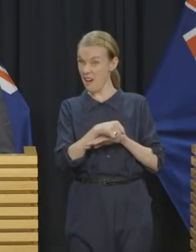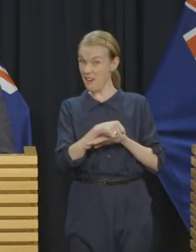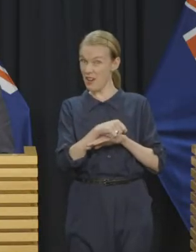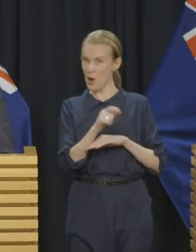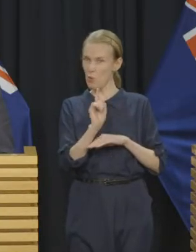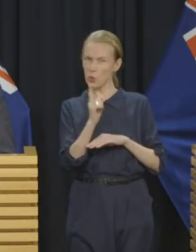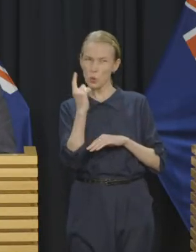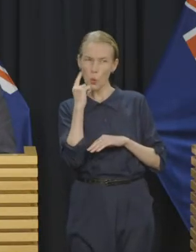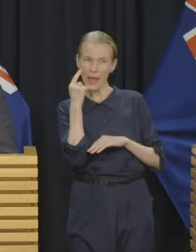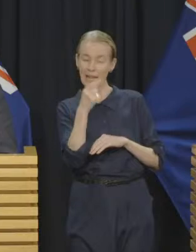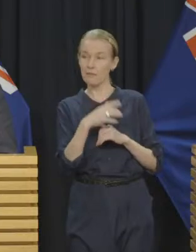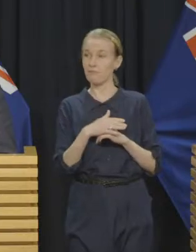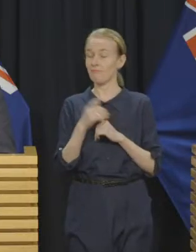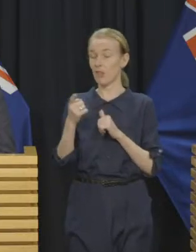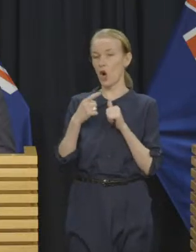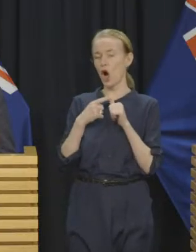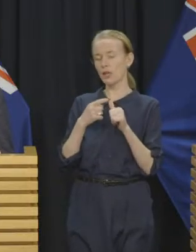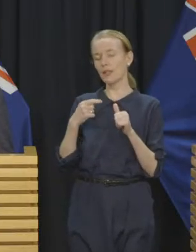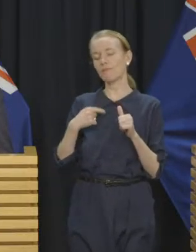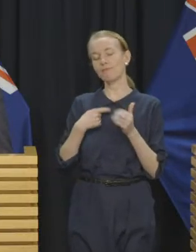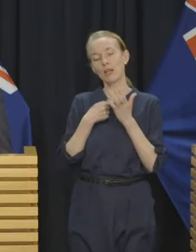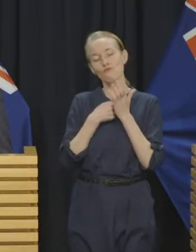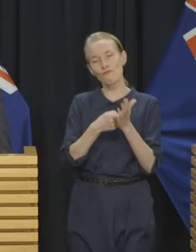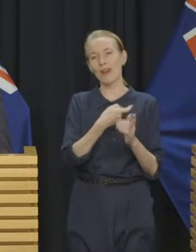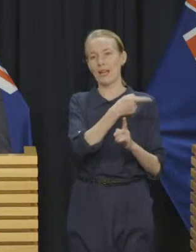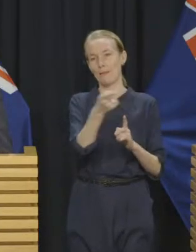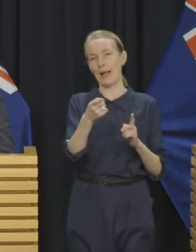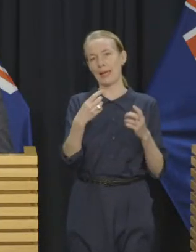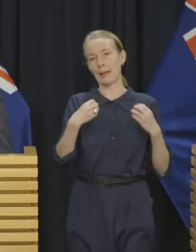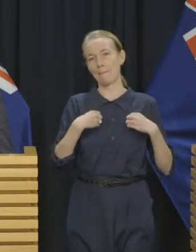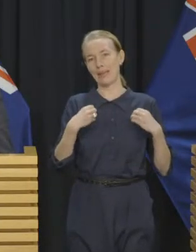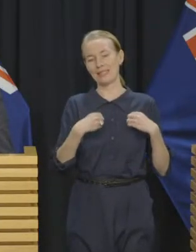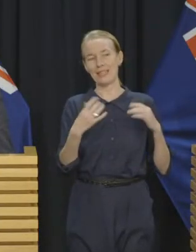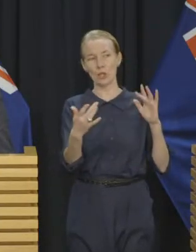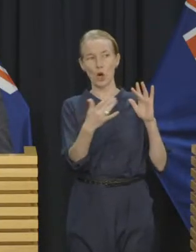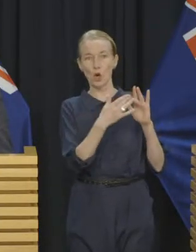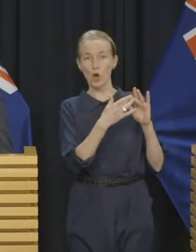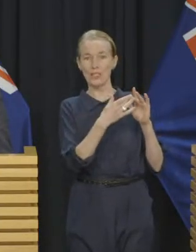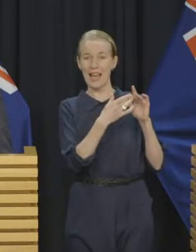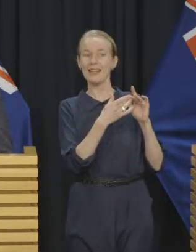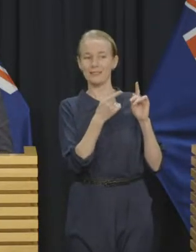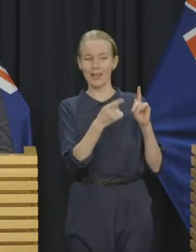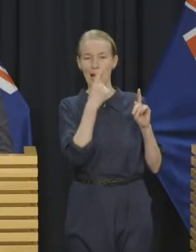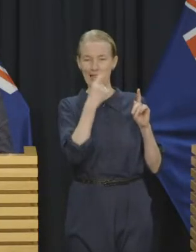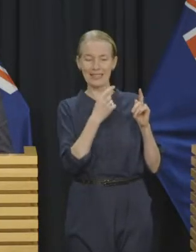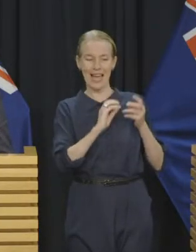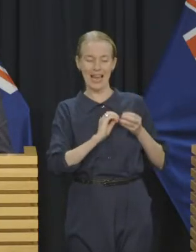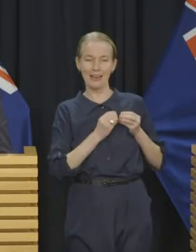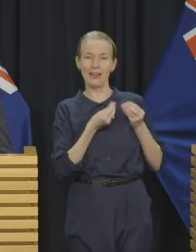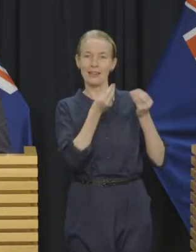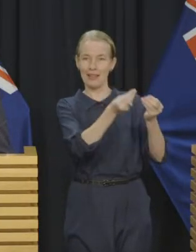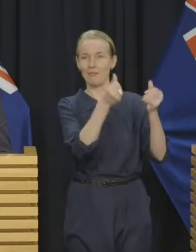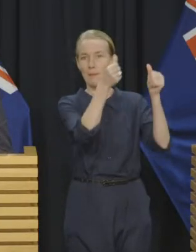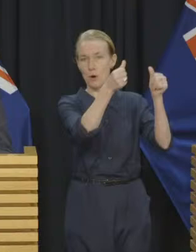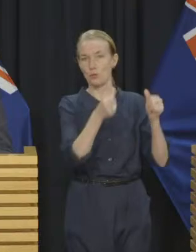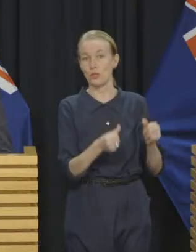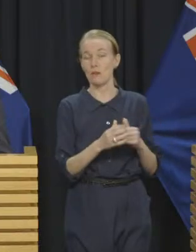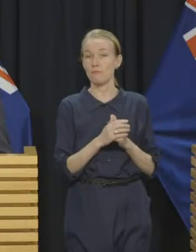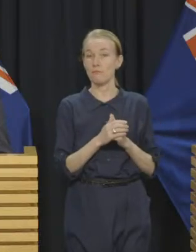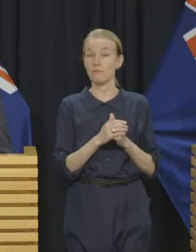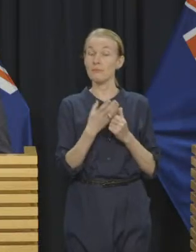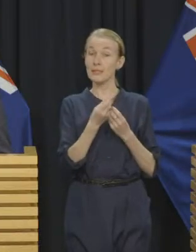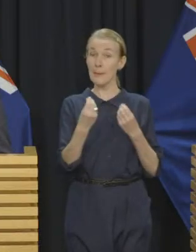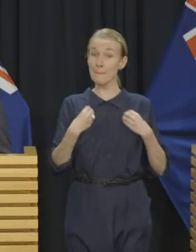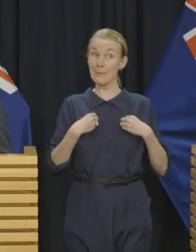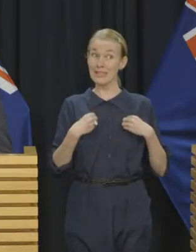more. I think that there are some businesses out there who have got a QR code on display, but it might not be one of our QR codes. So they feel that they're doing their bit, and they